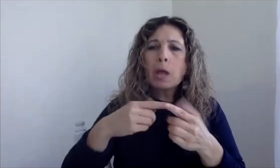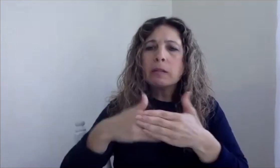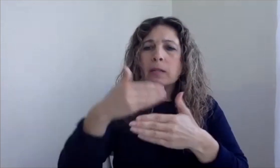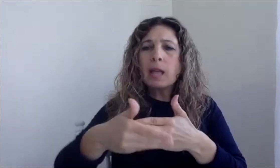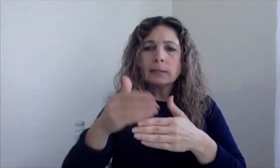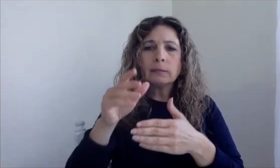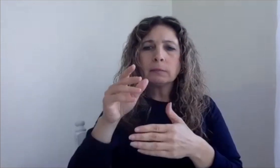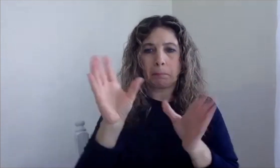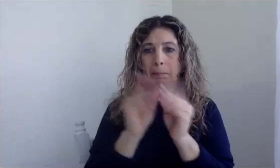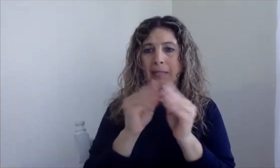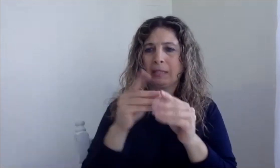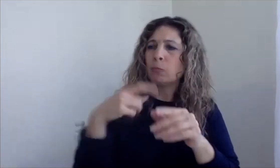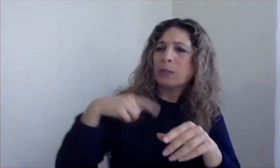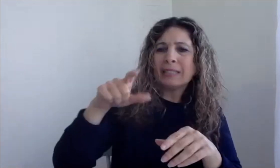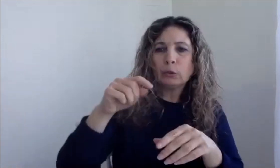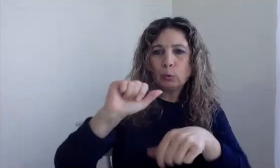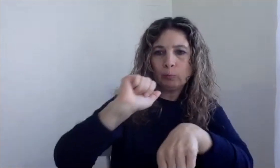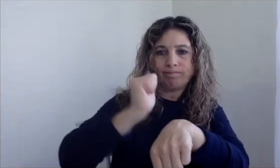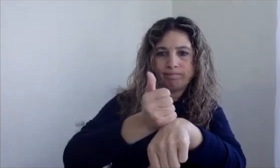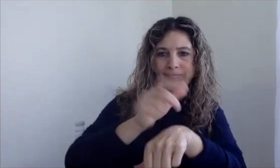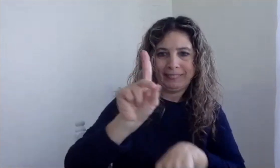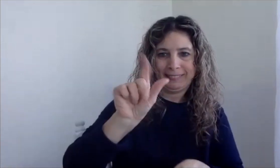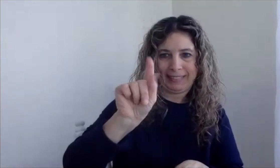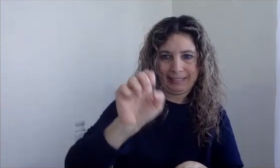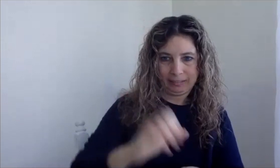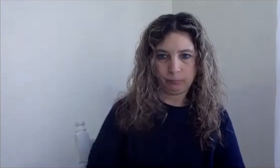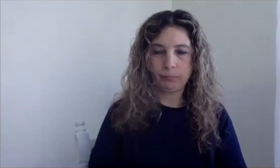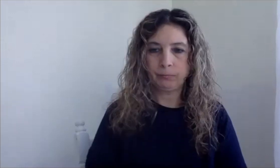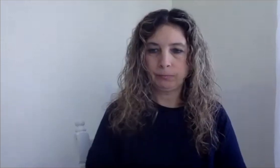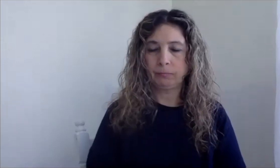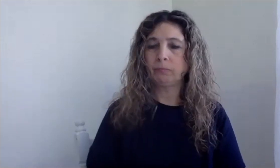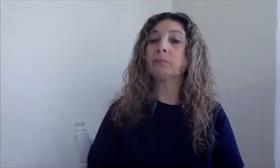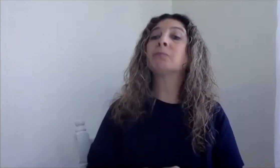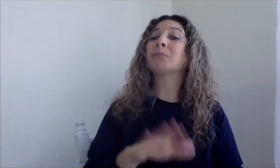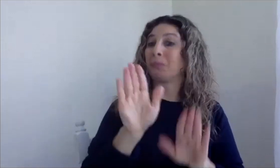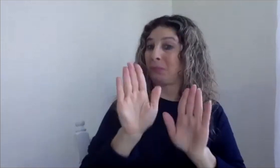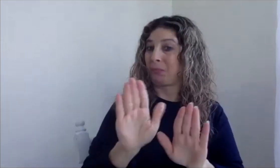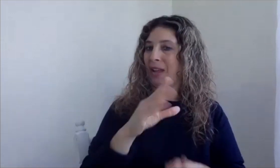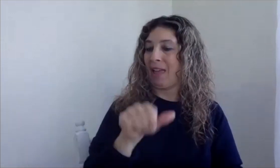shortly after the meeting and said, hey, when is the next meeting? What date can we set up?